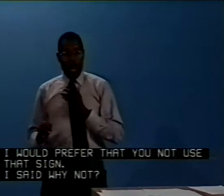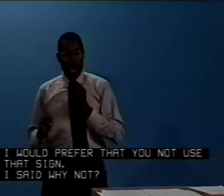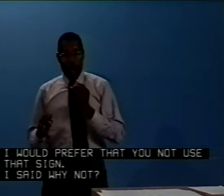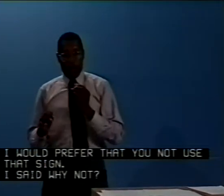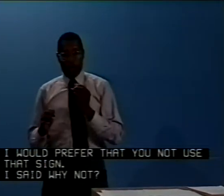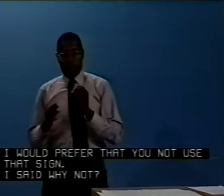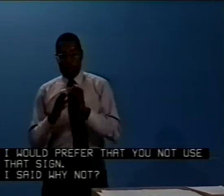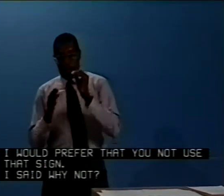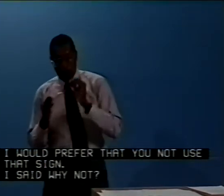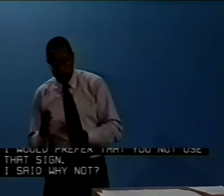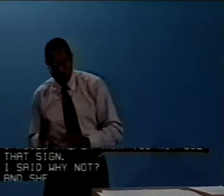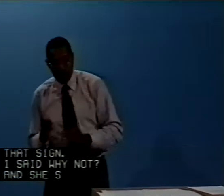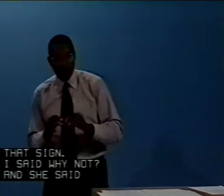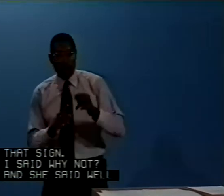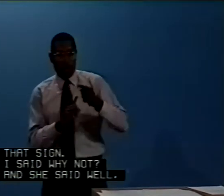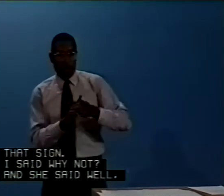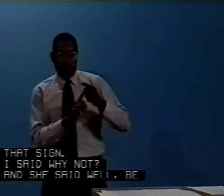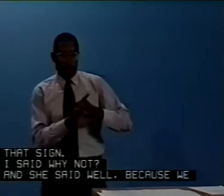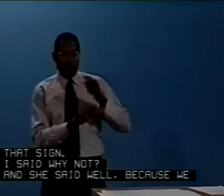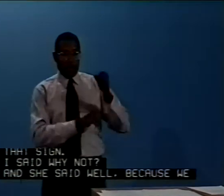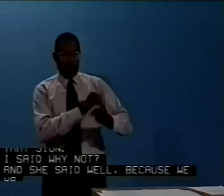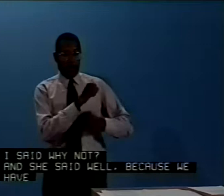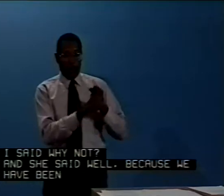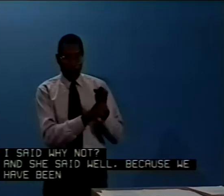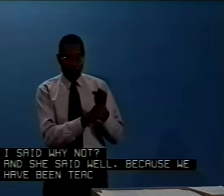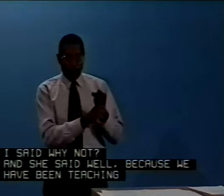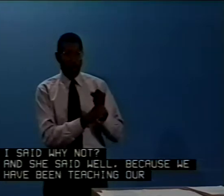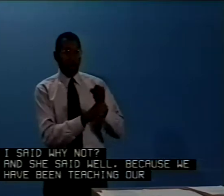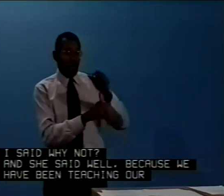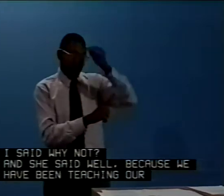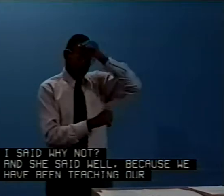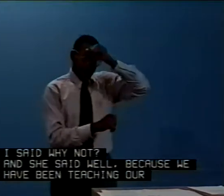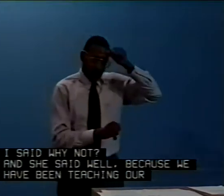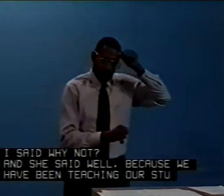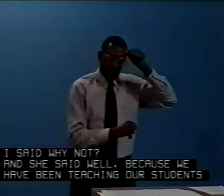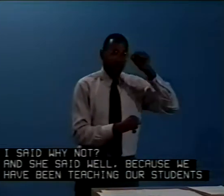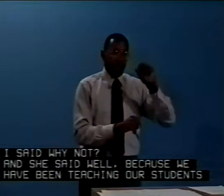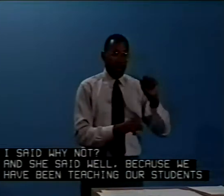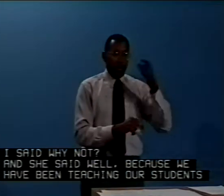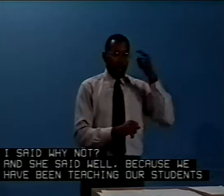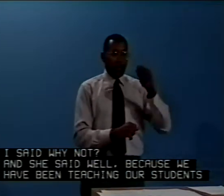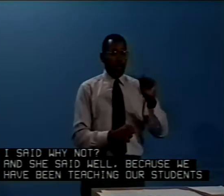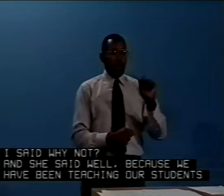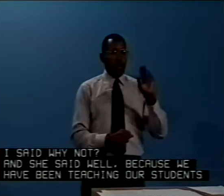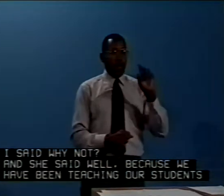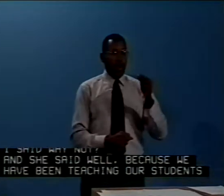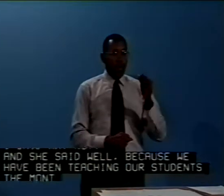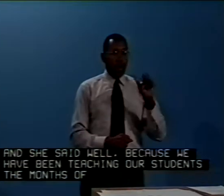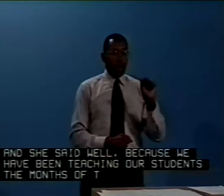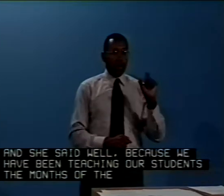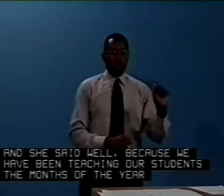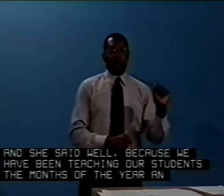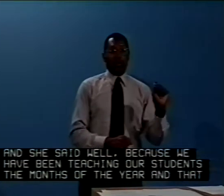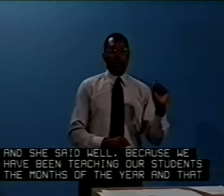been teaching our students the months of the year, and that's the sign that we've come up with for